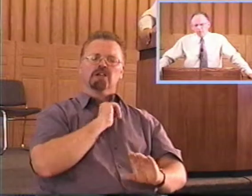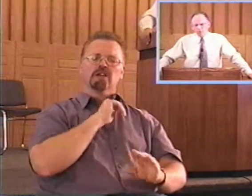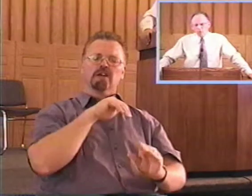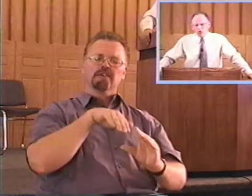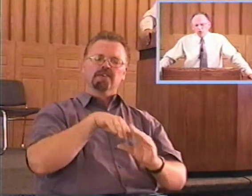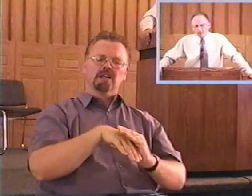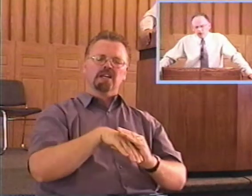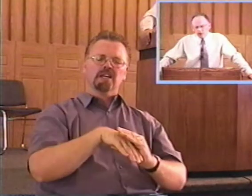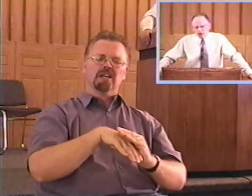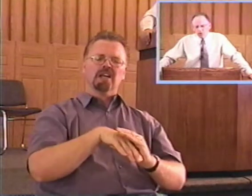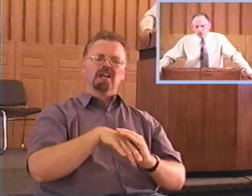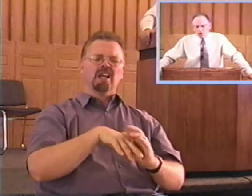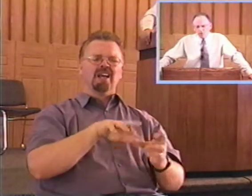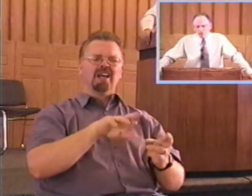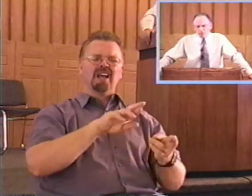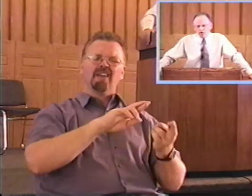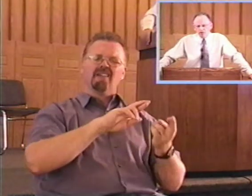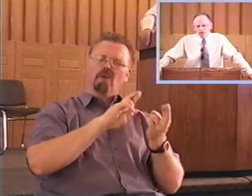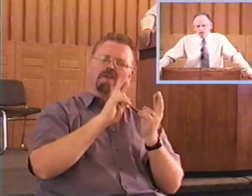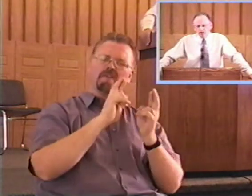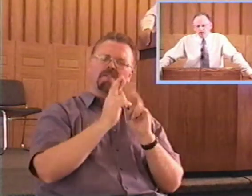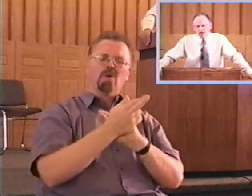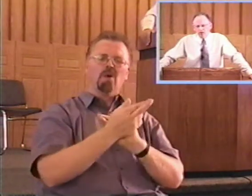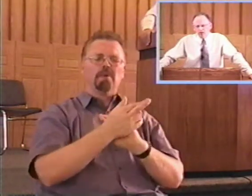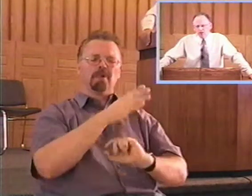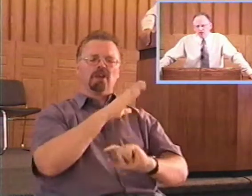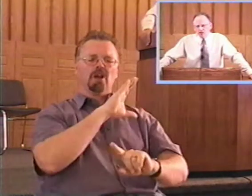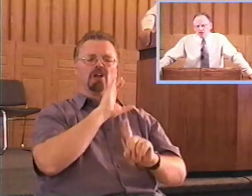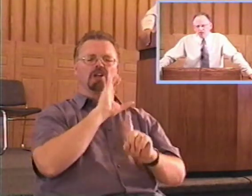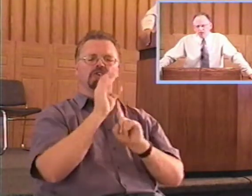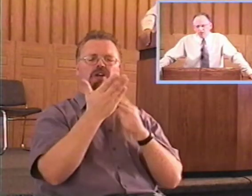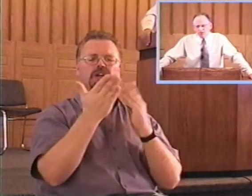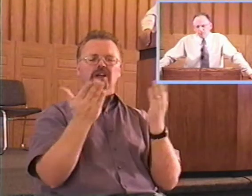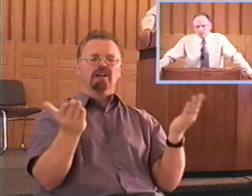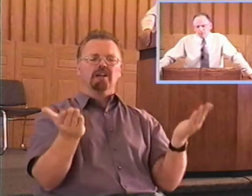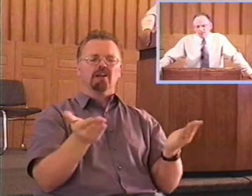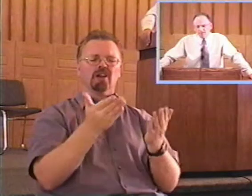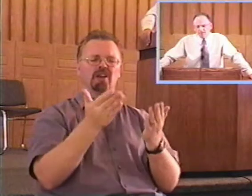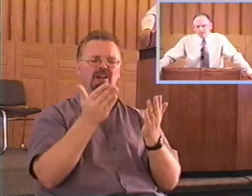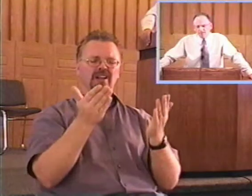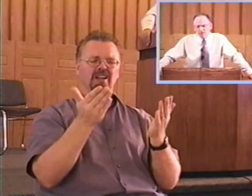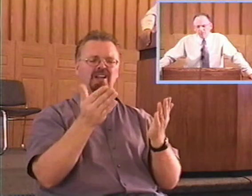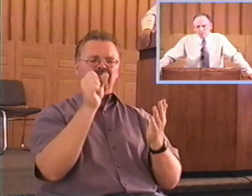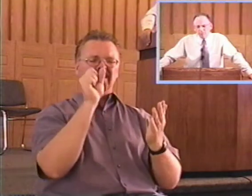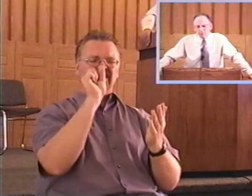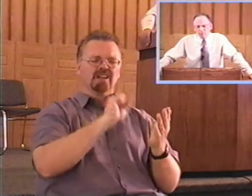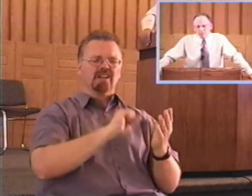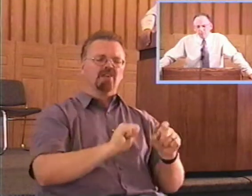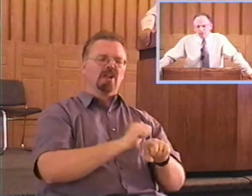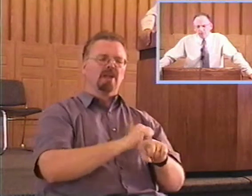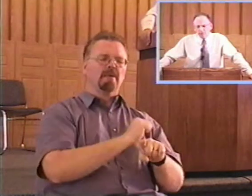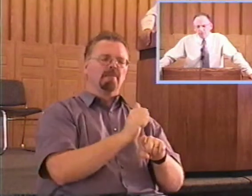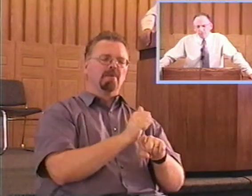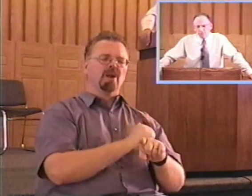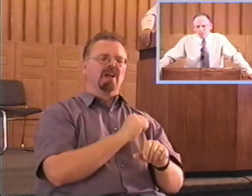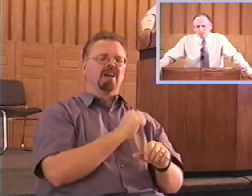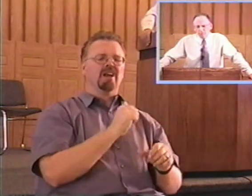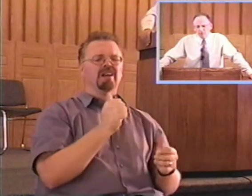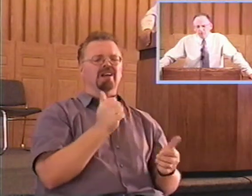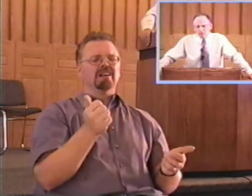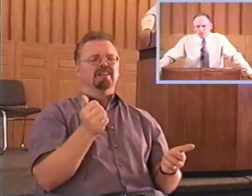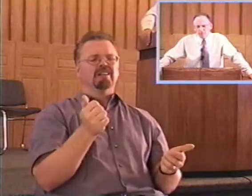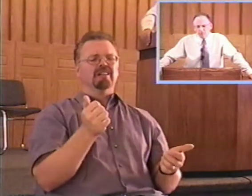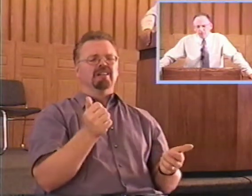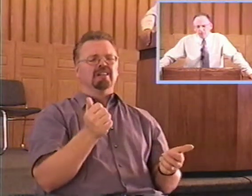of reformed culture here in southern Alberta. Father, help us, we pray, that